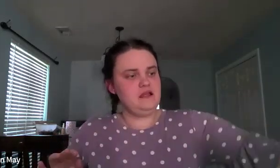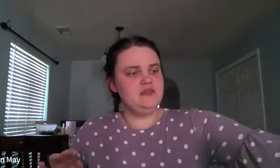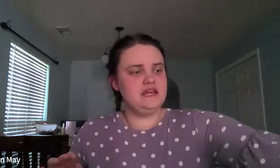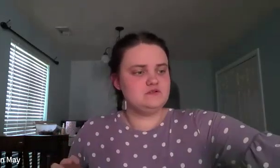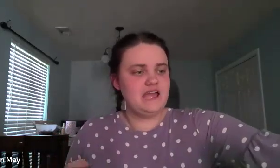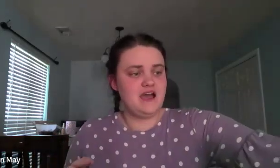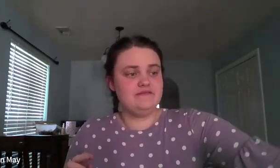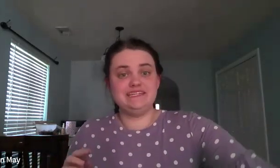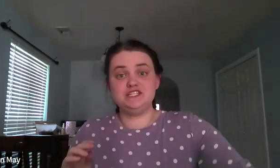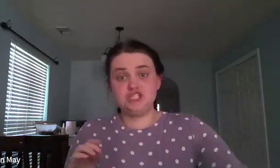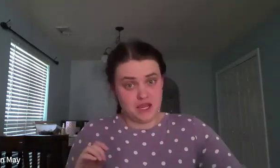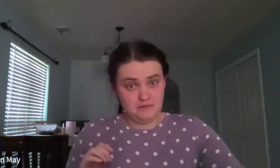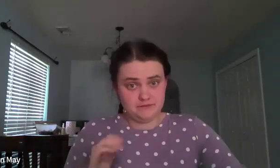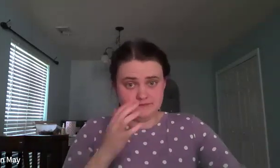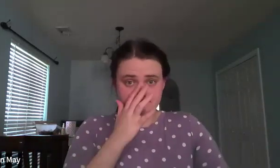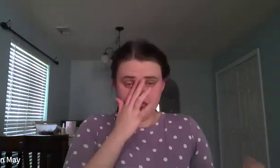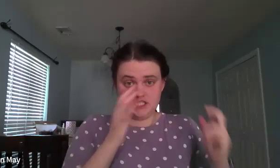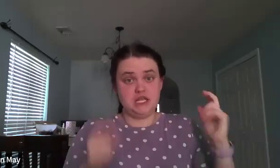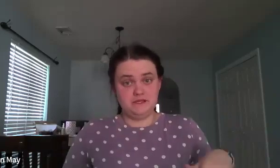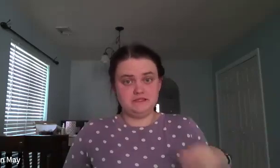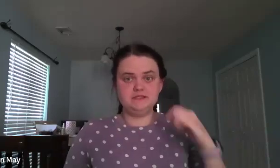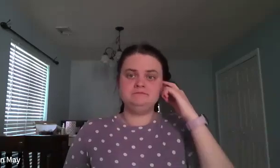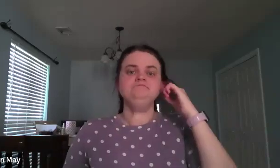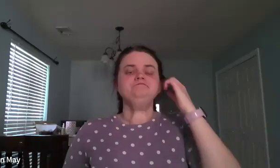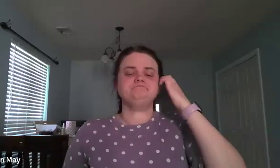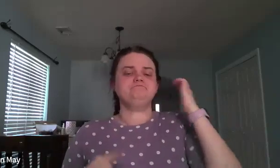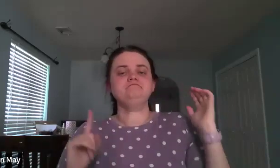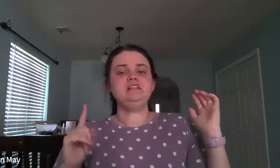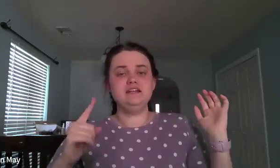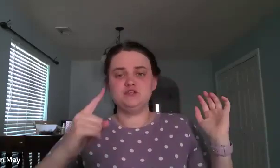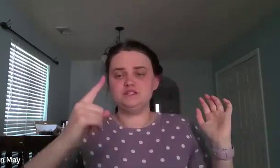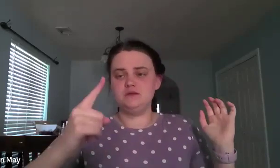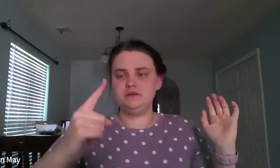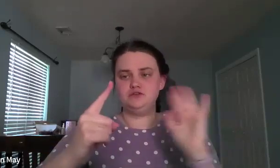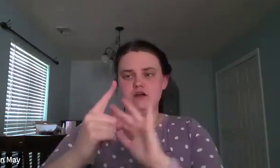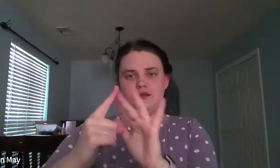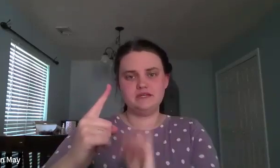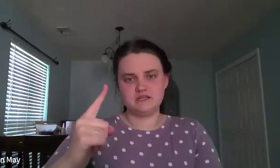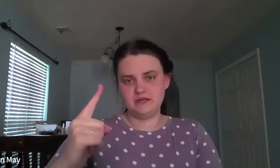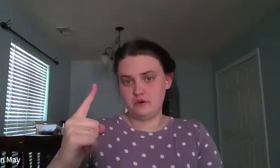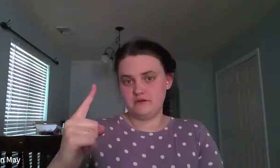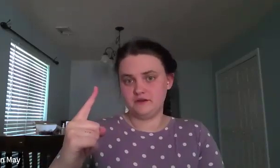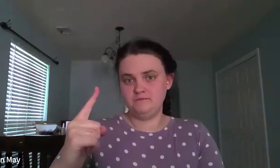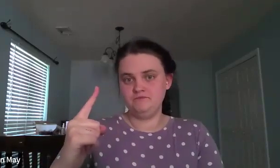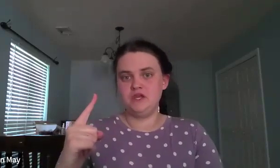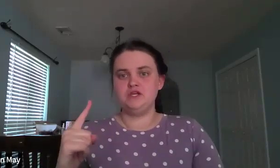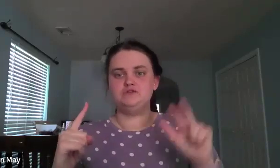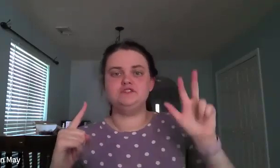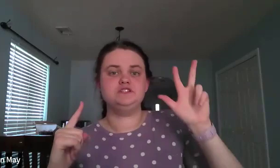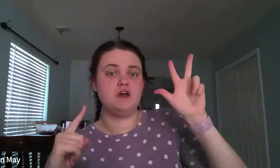And the next one we have is champ, like champions. And so it's going to be your non-dominant is going to be a pointer finger. Your